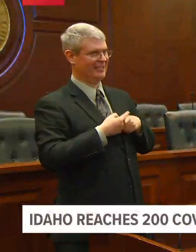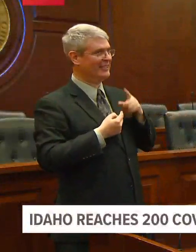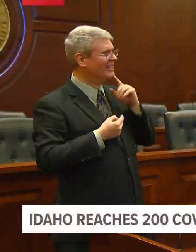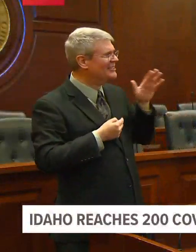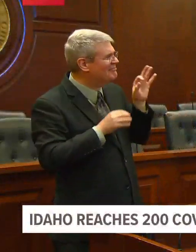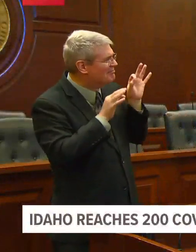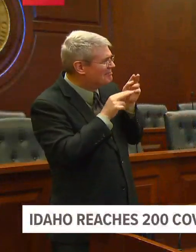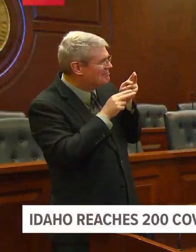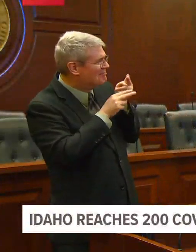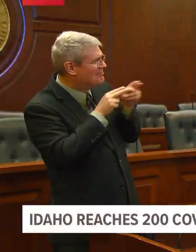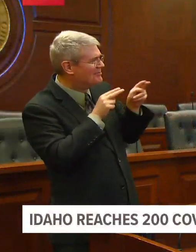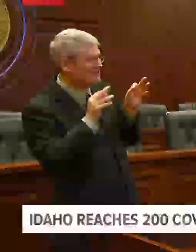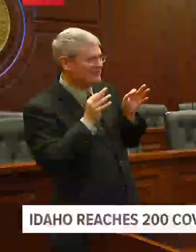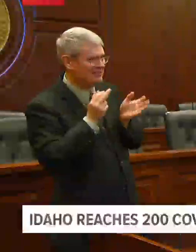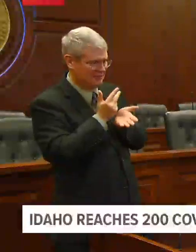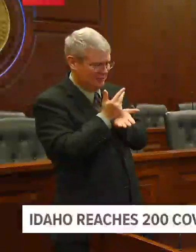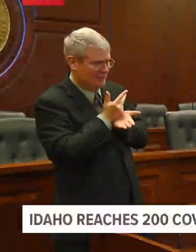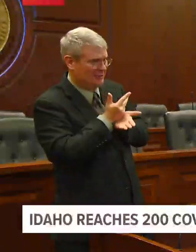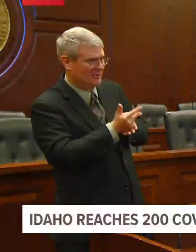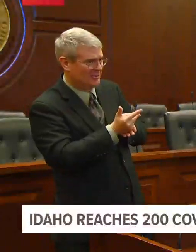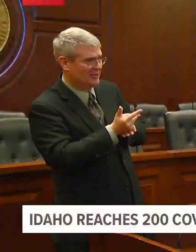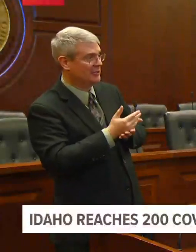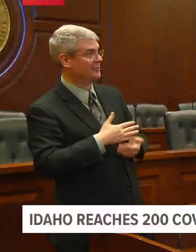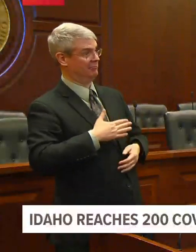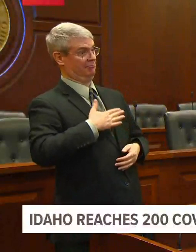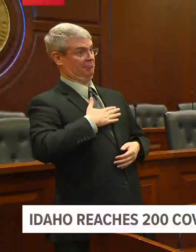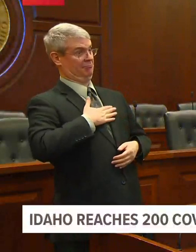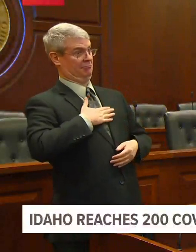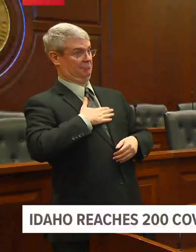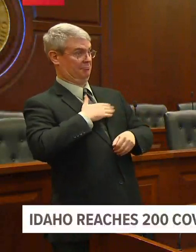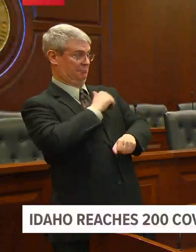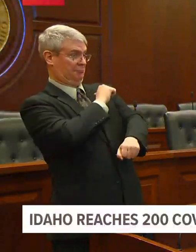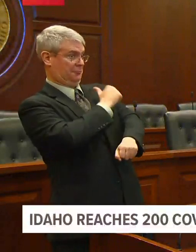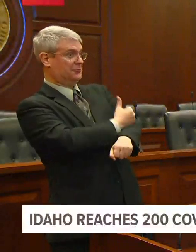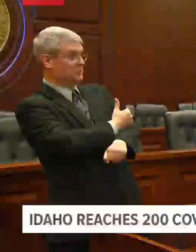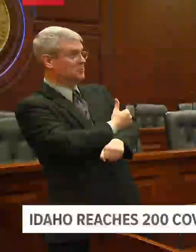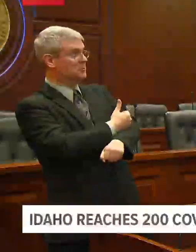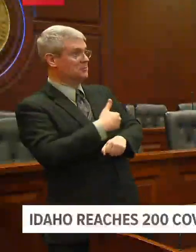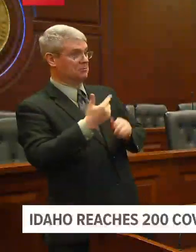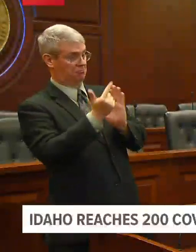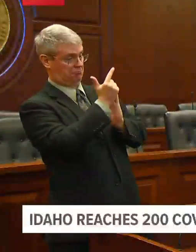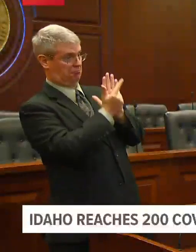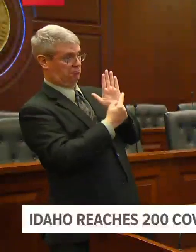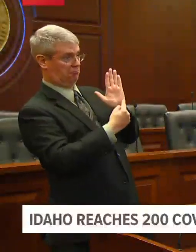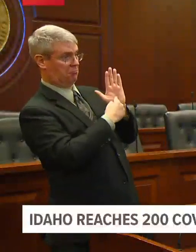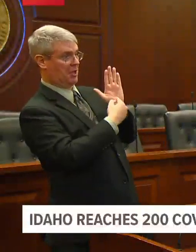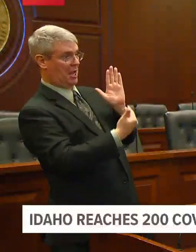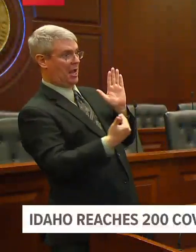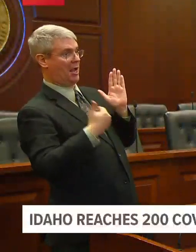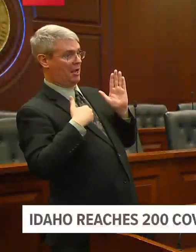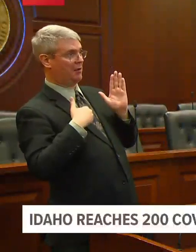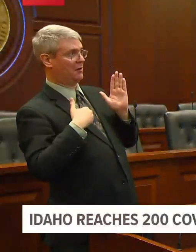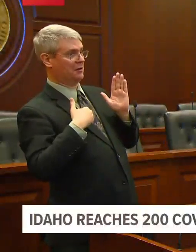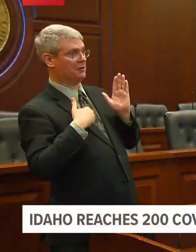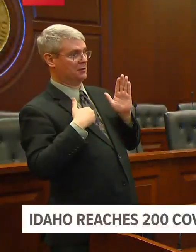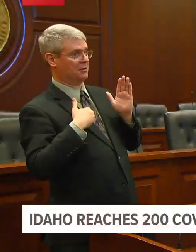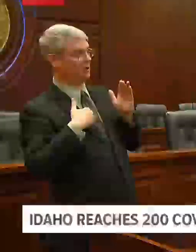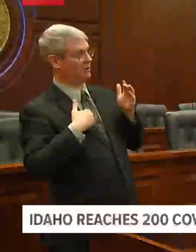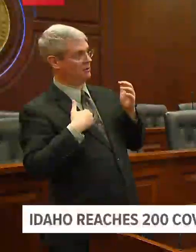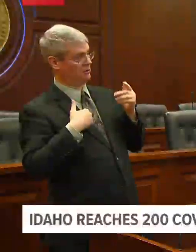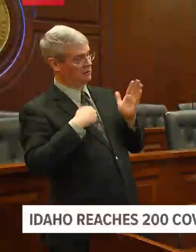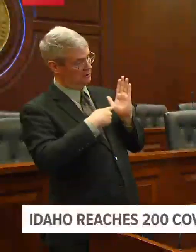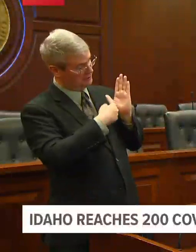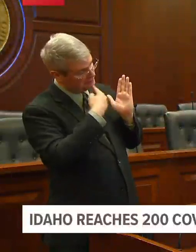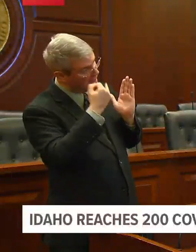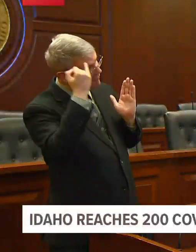been forever, if you have somebody that is you're trying to take care of a highly infectious event, it gives you the order to say we're